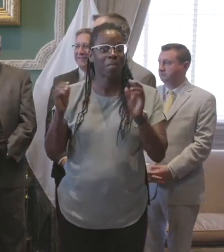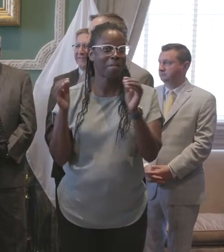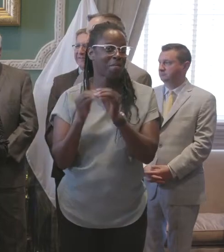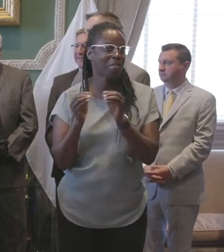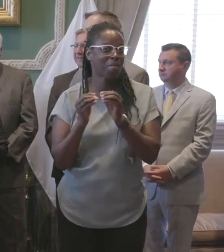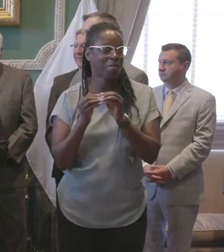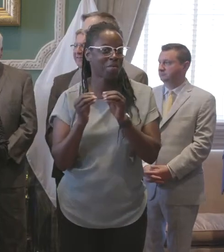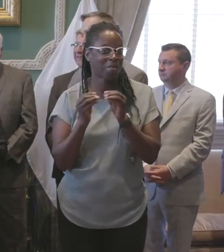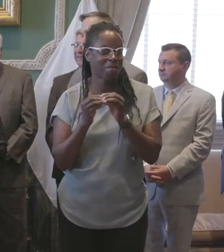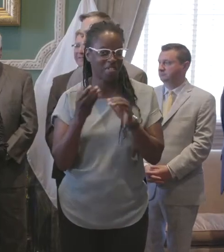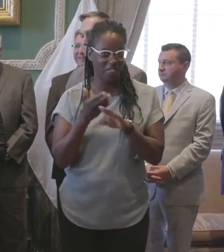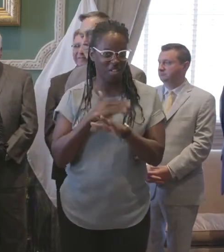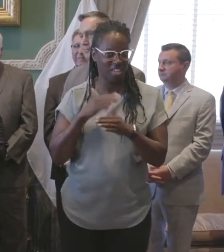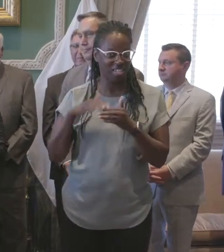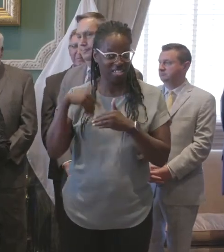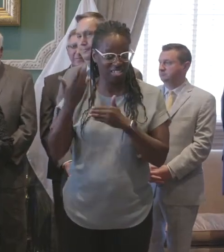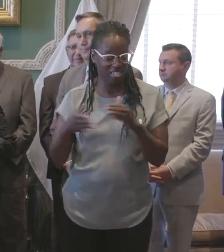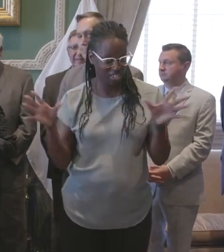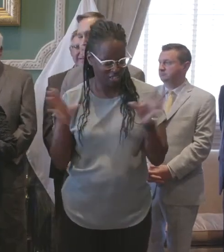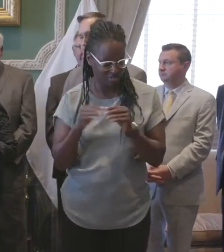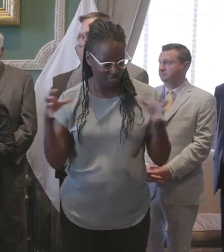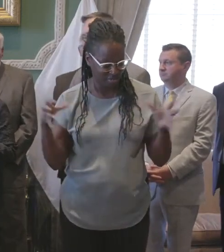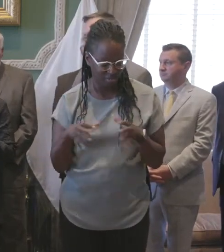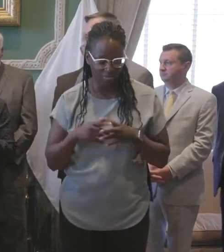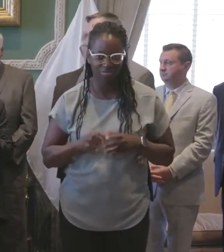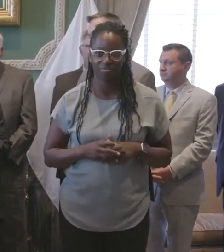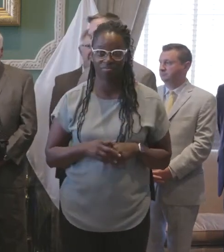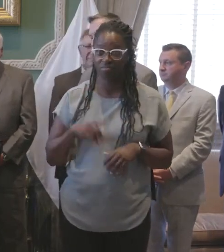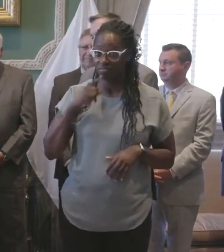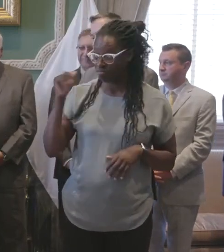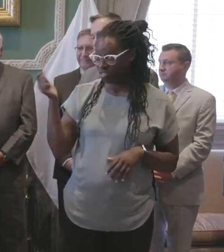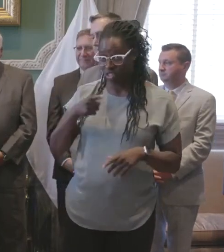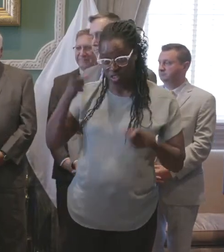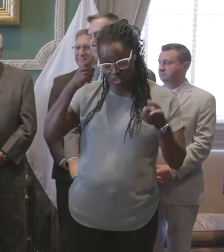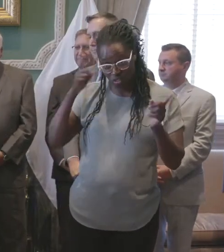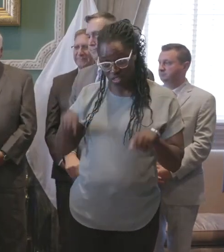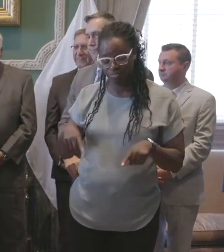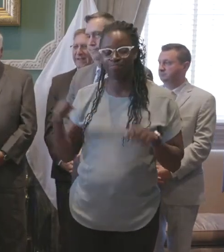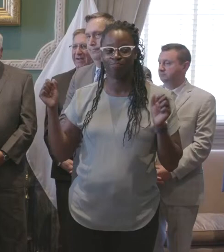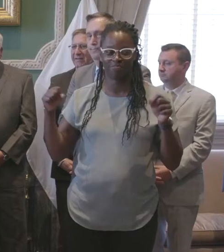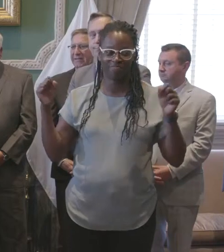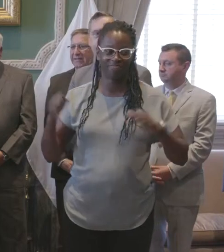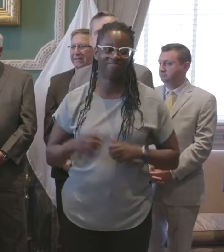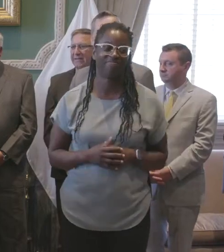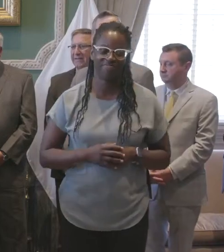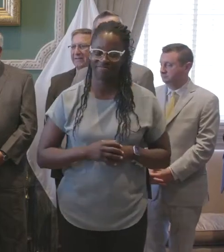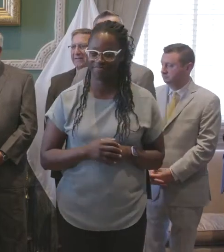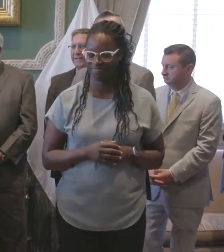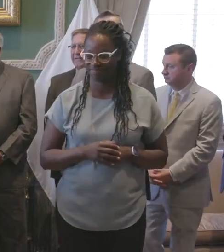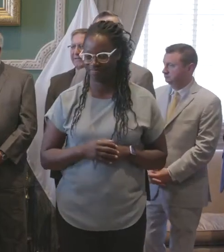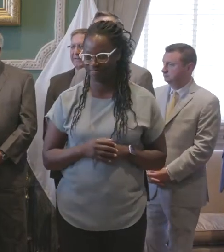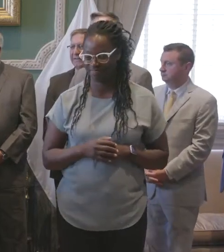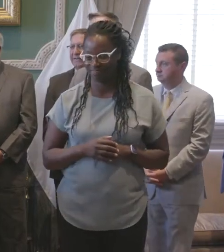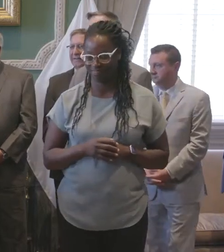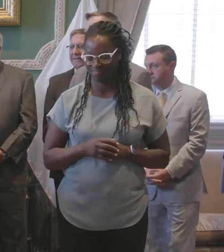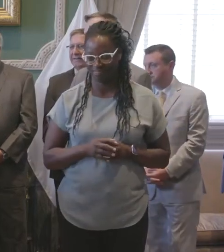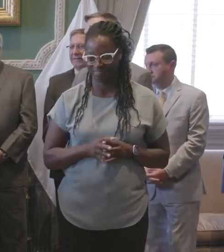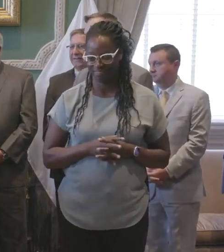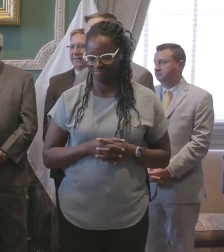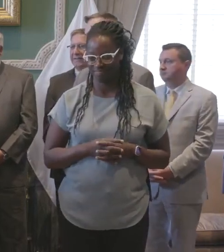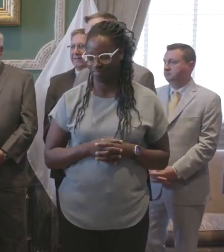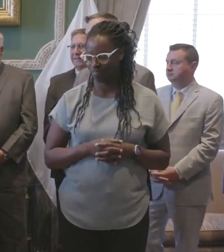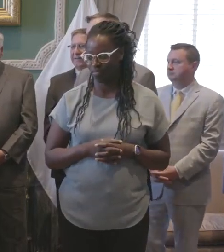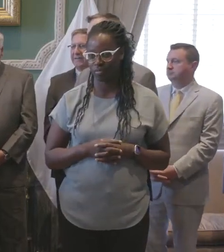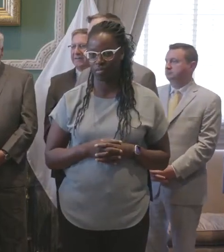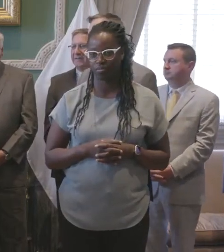next session starts. So yes, we all can agree on that. So that's very exciting. I'd like to take a moment to